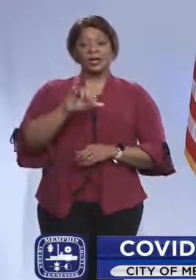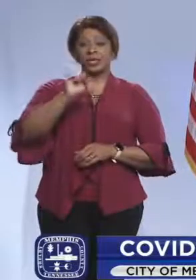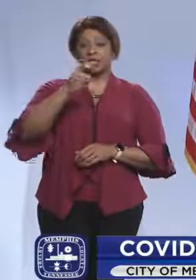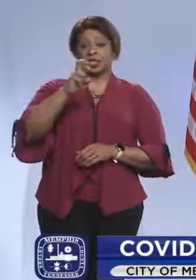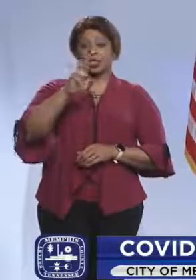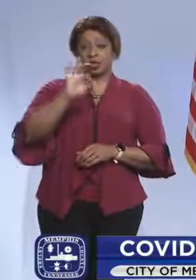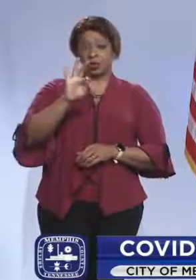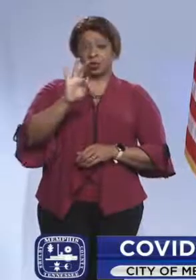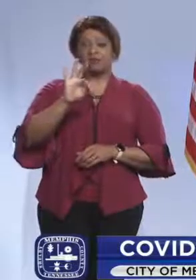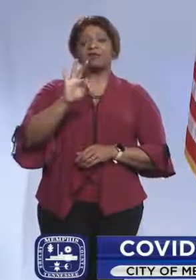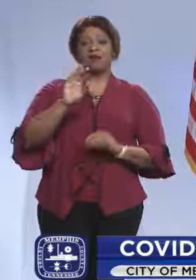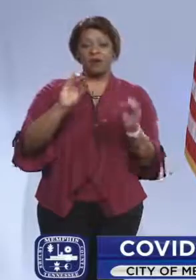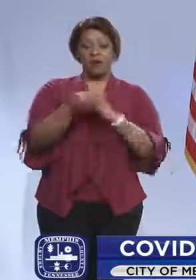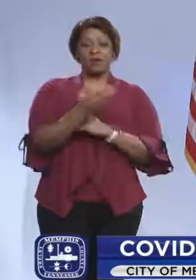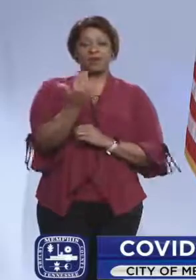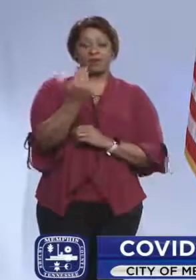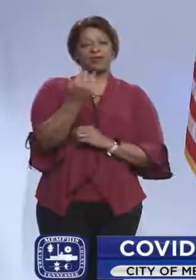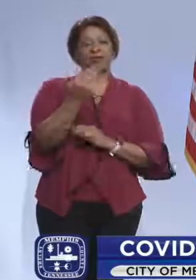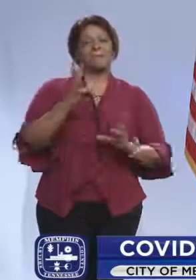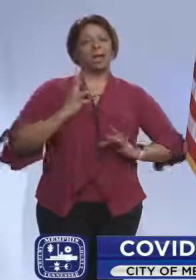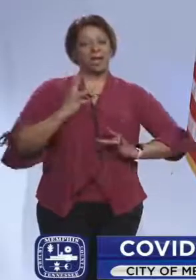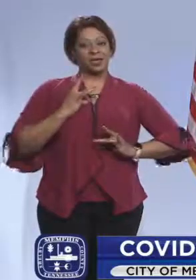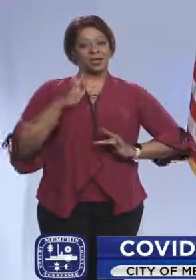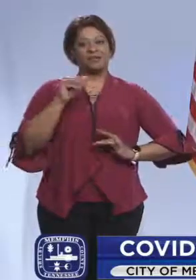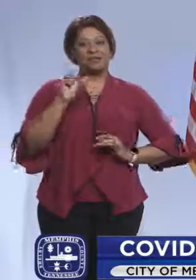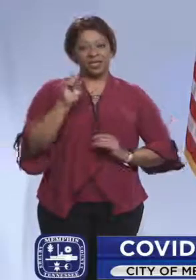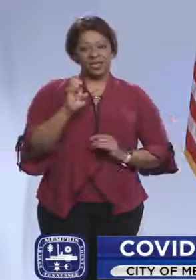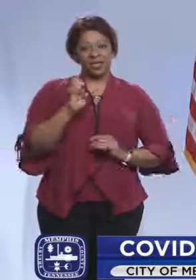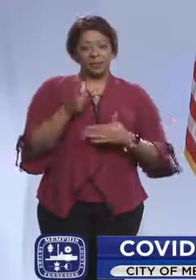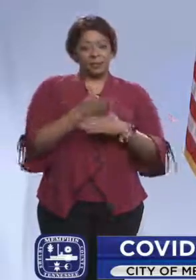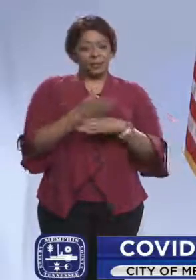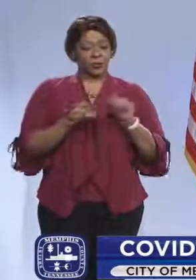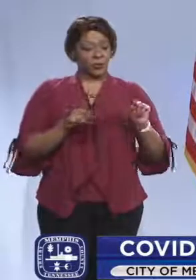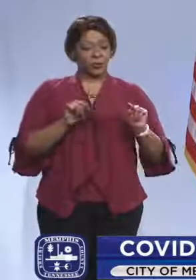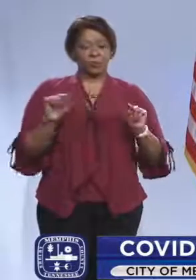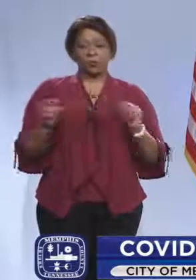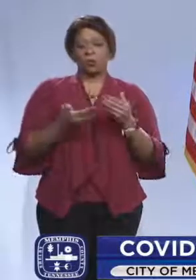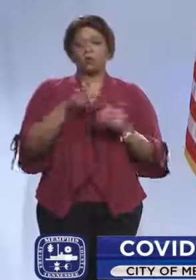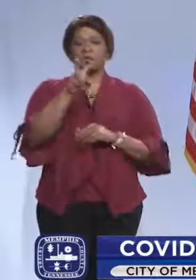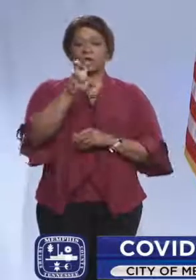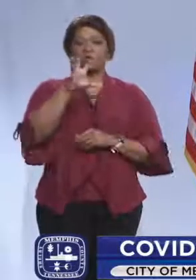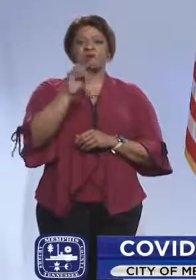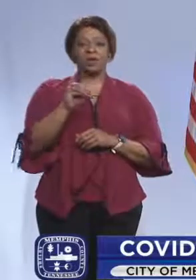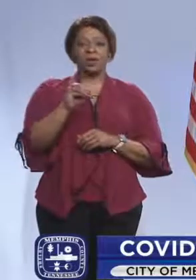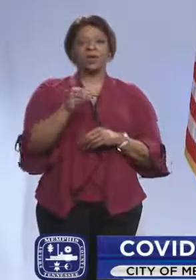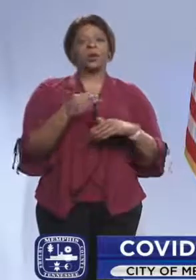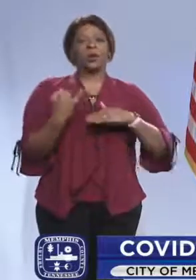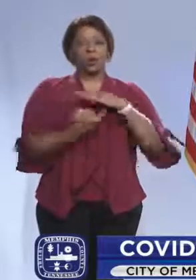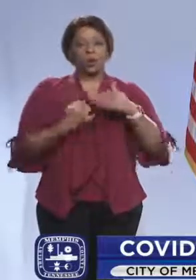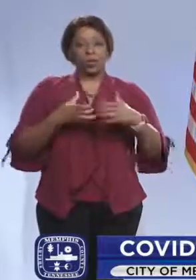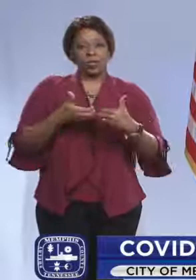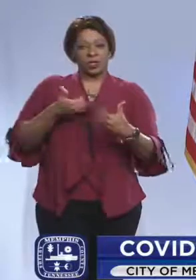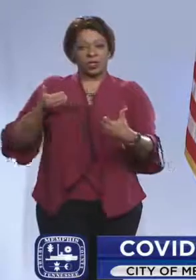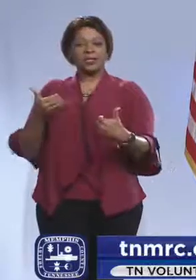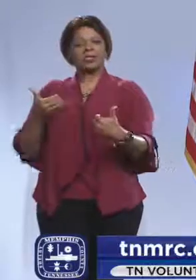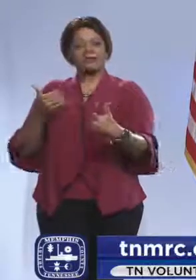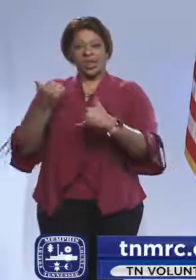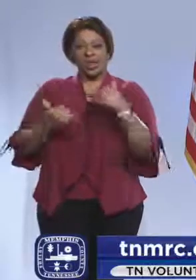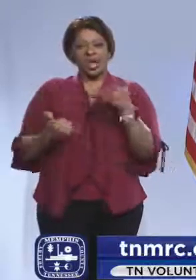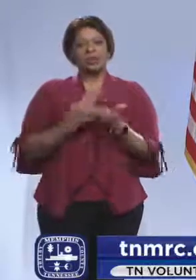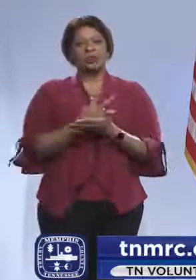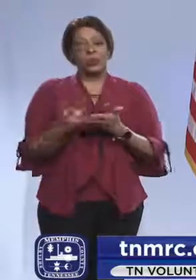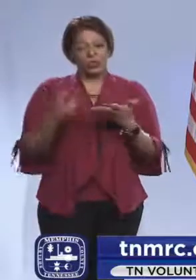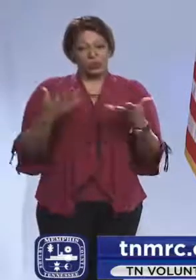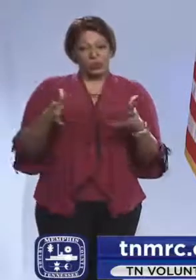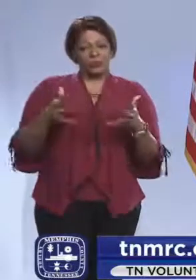positive cases, and between those, almost 250 have been quarantined over the past few weeks,